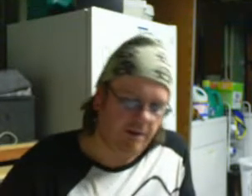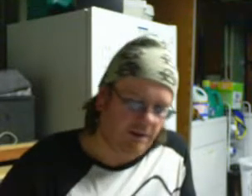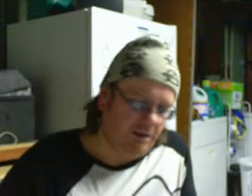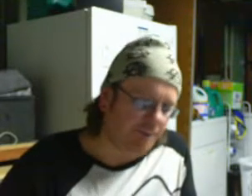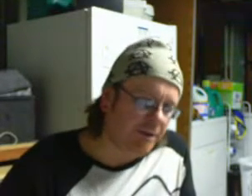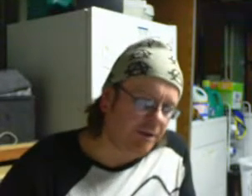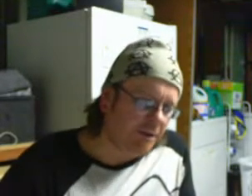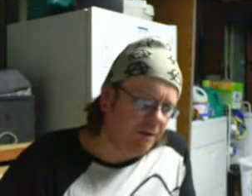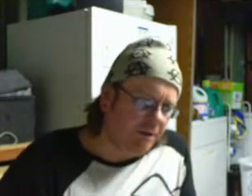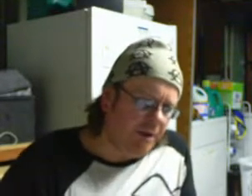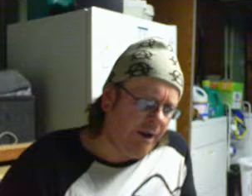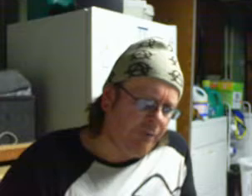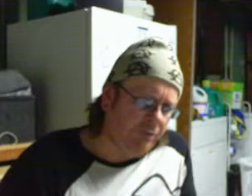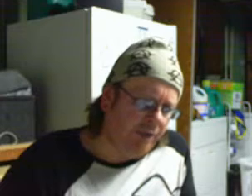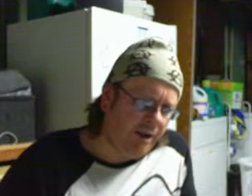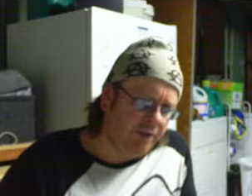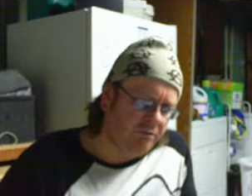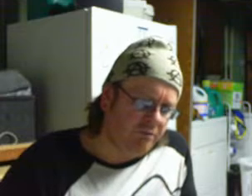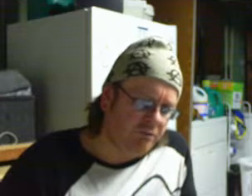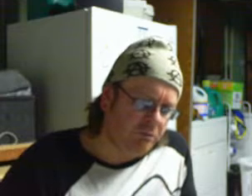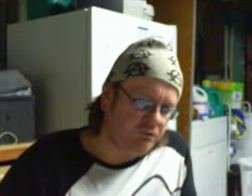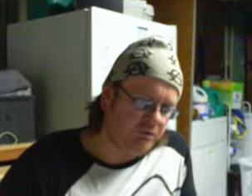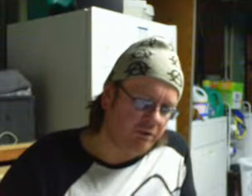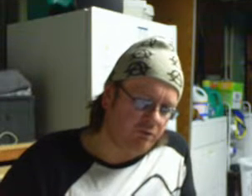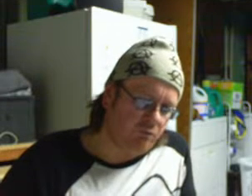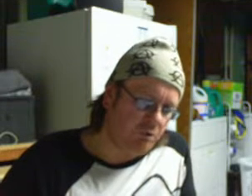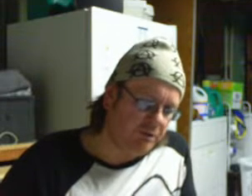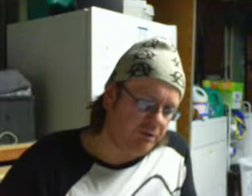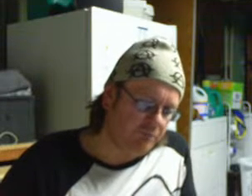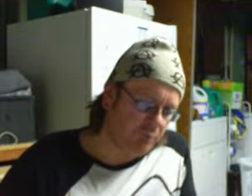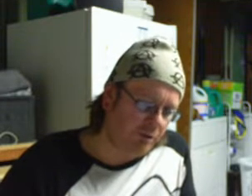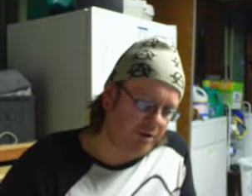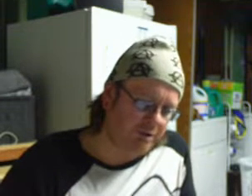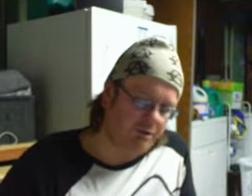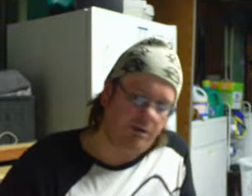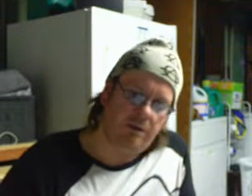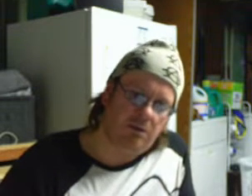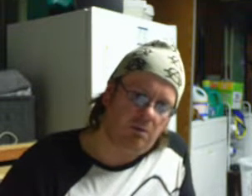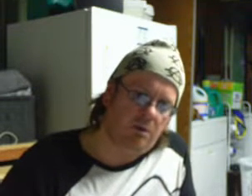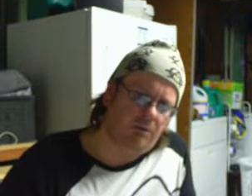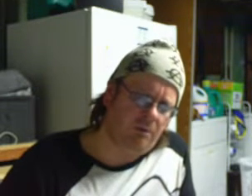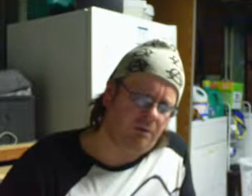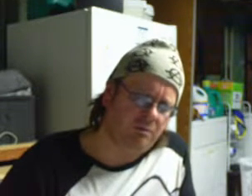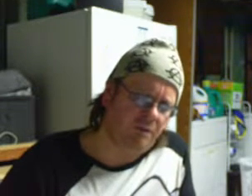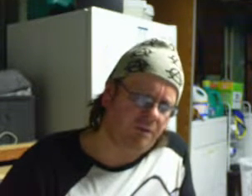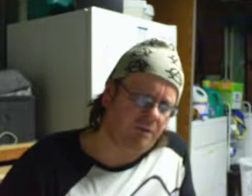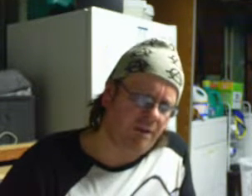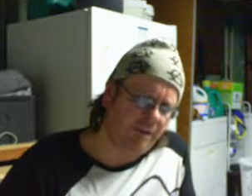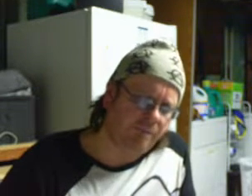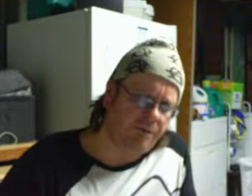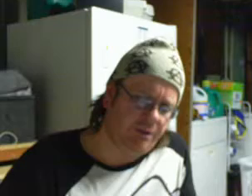I mean, I think that has just as much chance of working as threatening to cut a living infant in